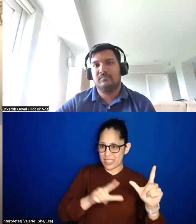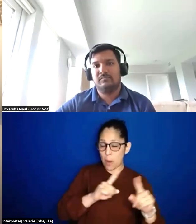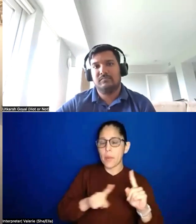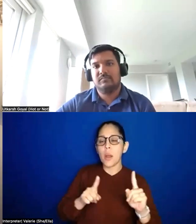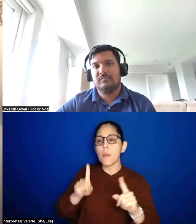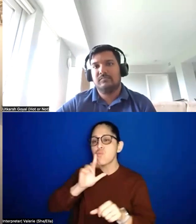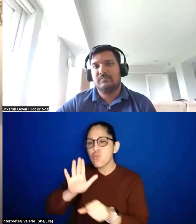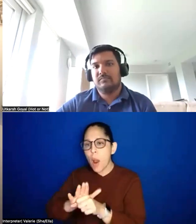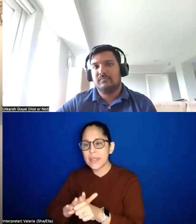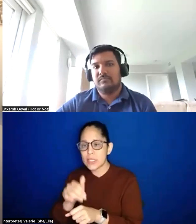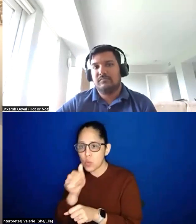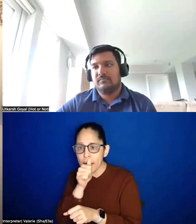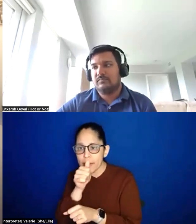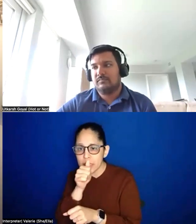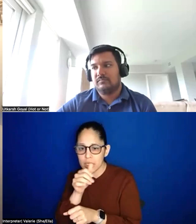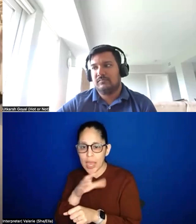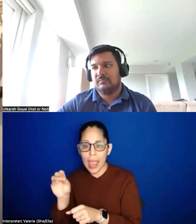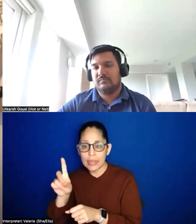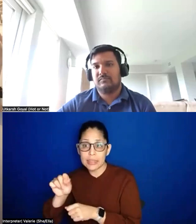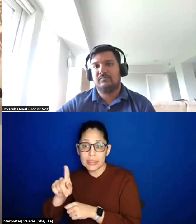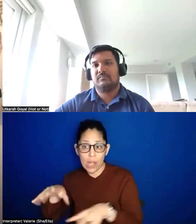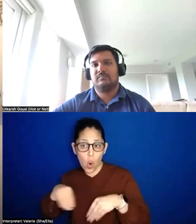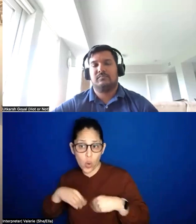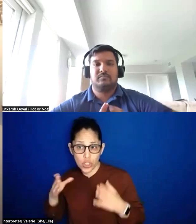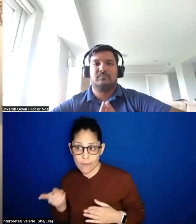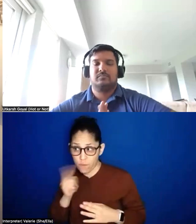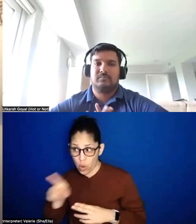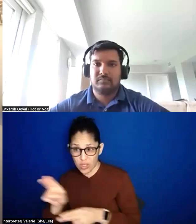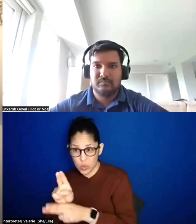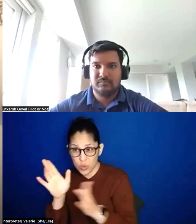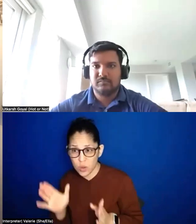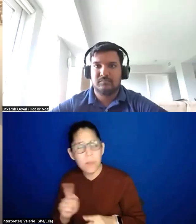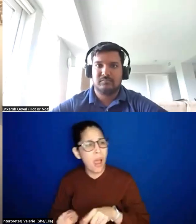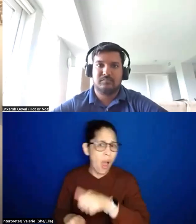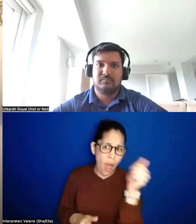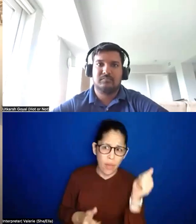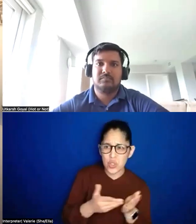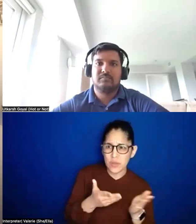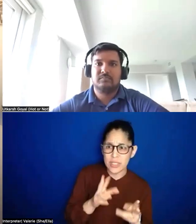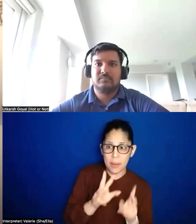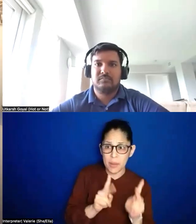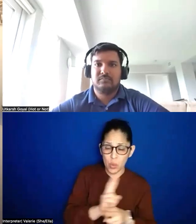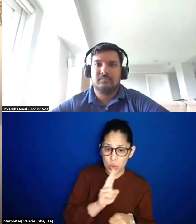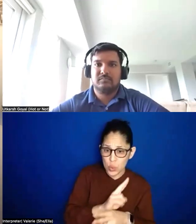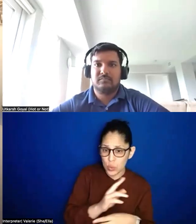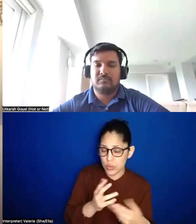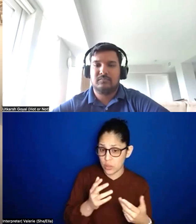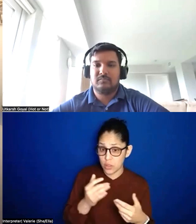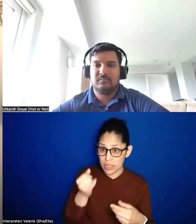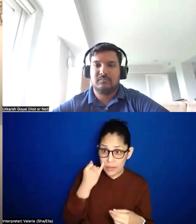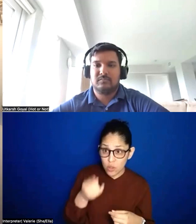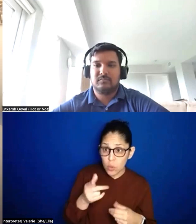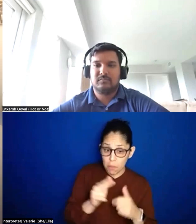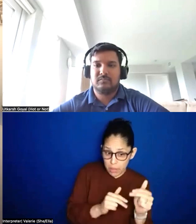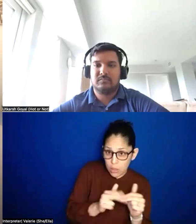ownership. Mm-hmm. But similarly, there's loads of other big services that everyone uses, where if you can build